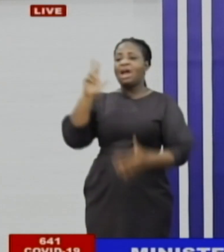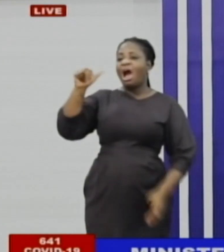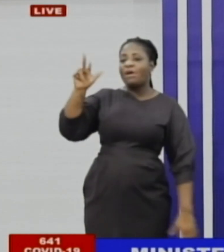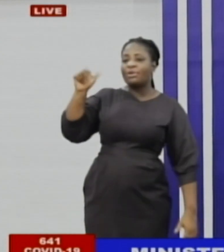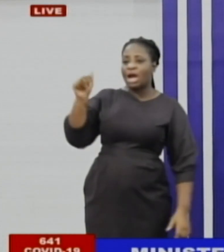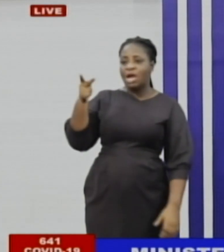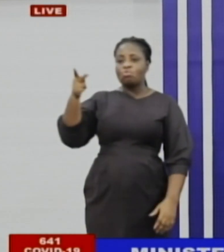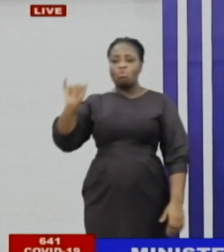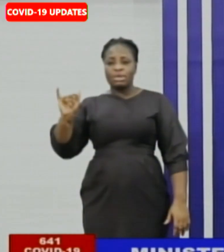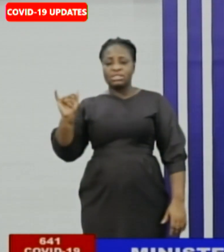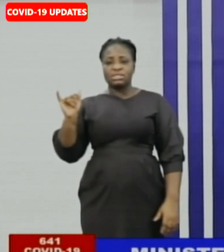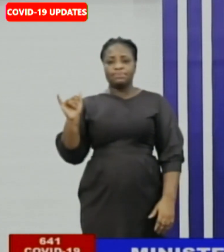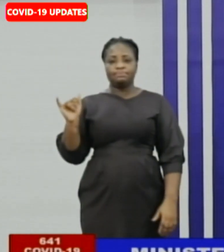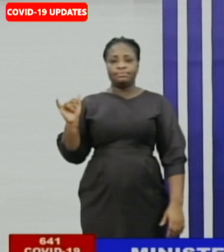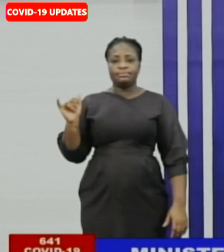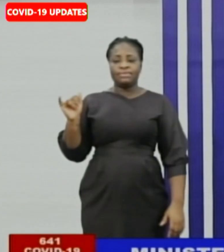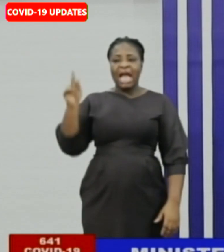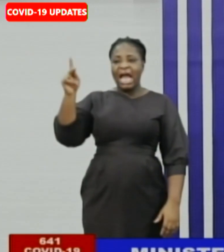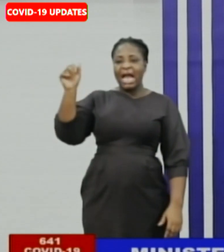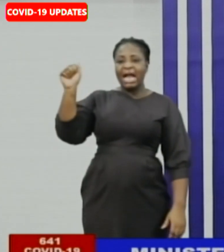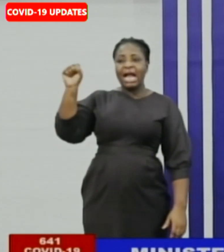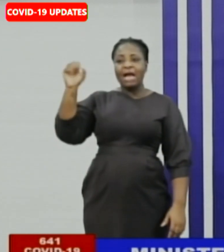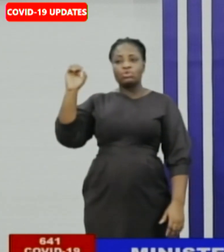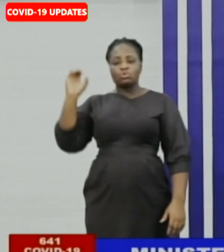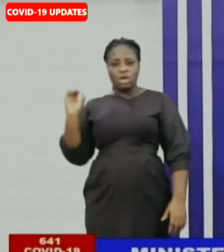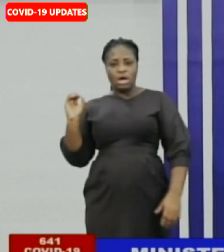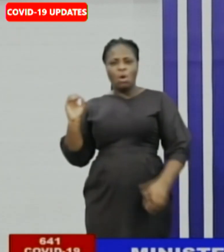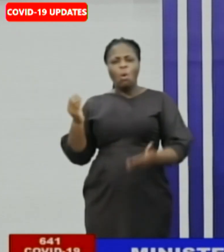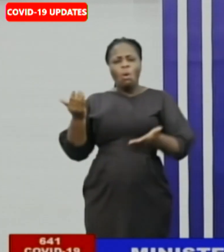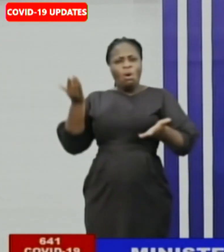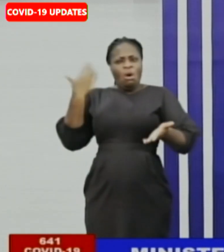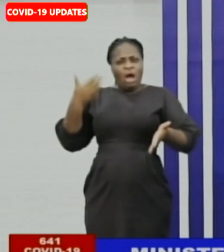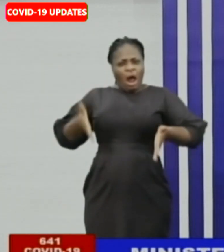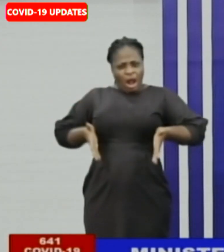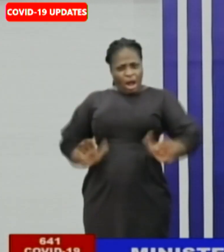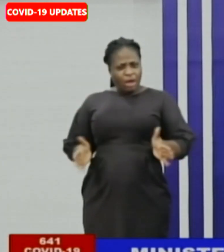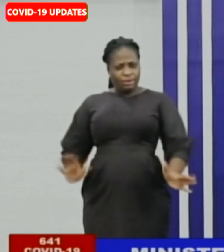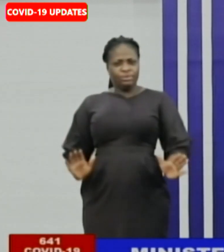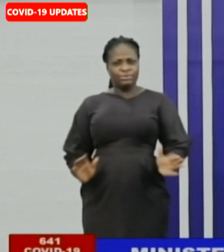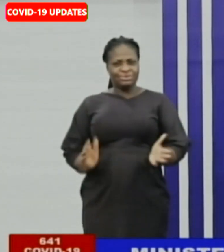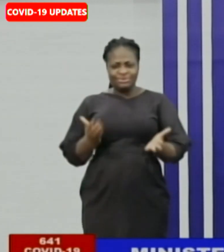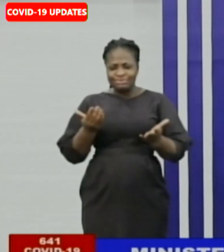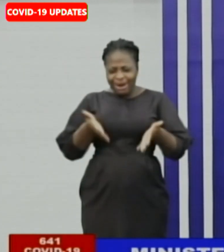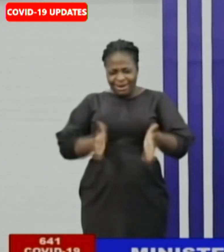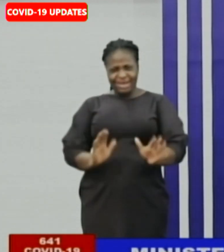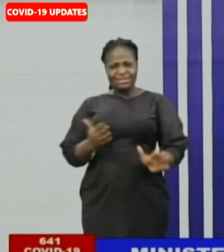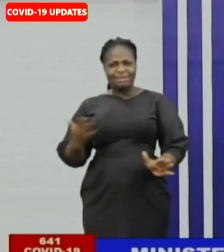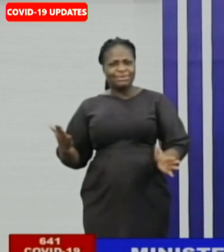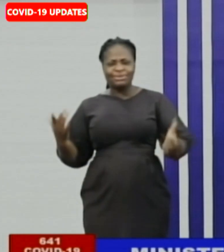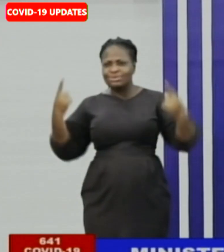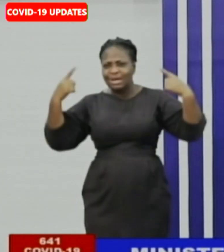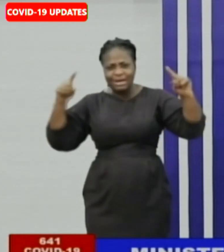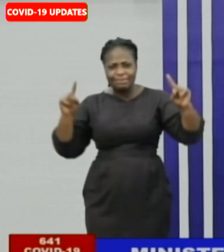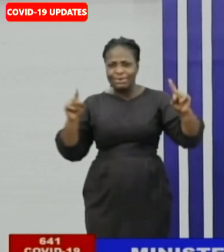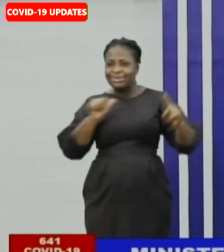Greater Kumasi was to allow for something to happen. It wasn't just an imposition of restrictions or what they call a lockdown